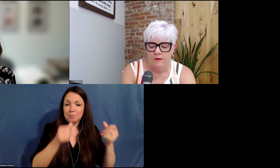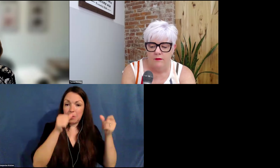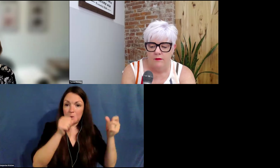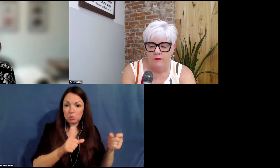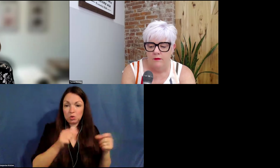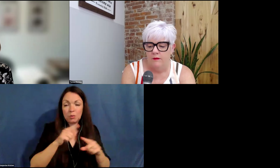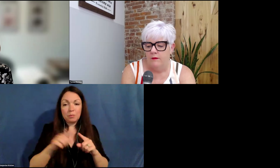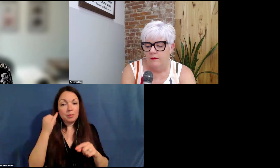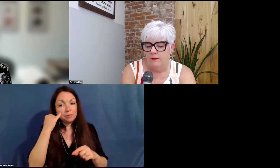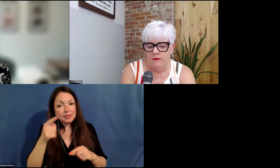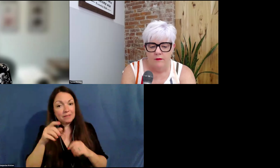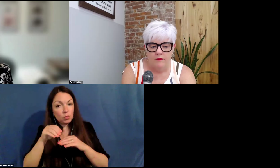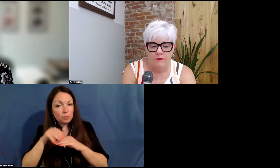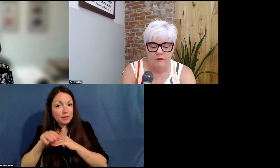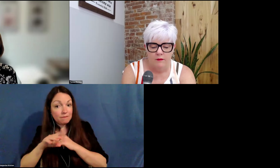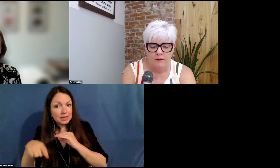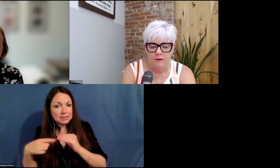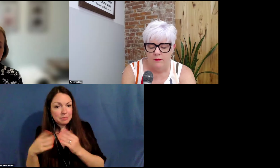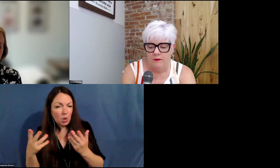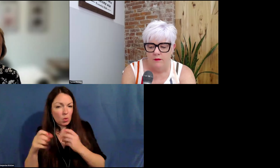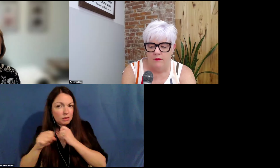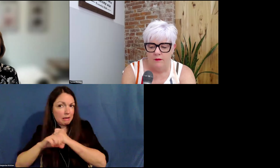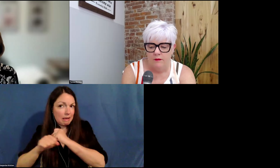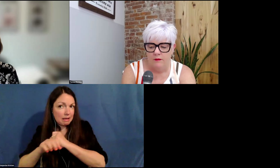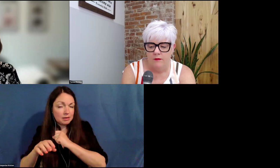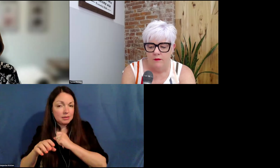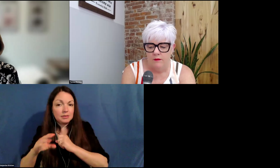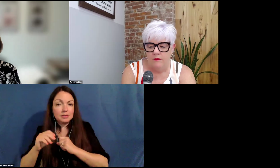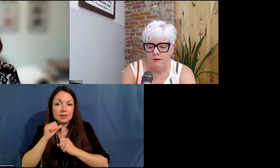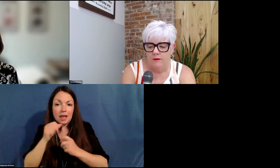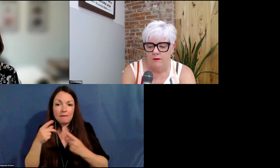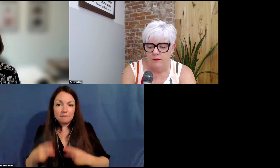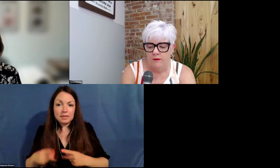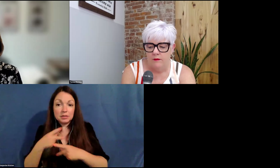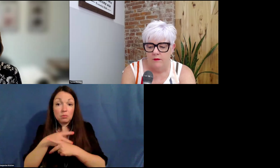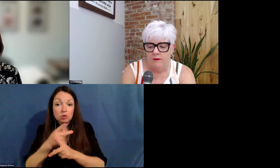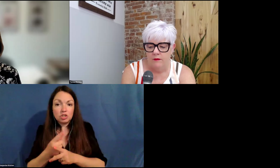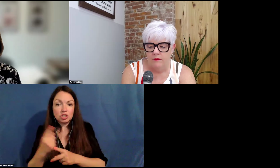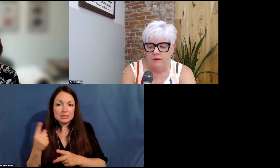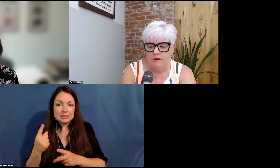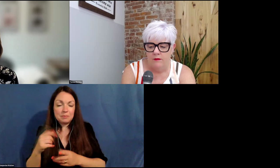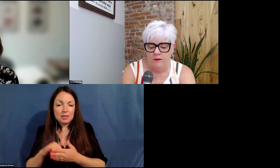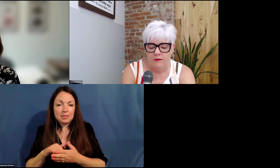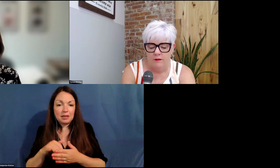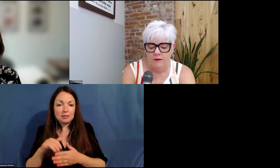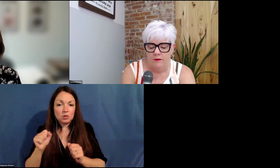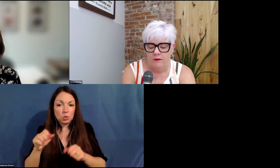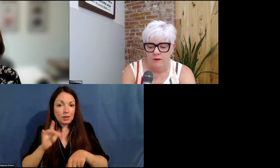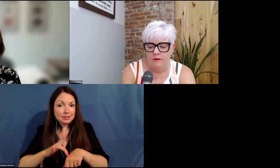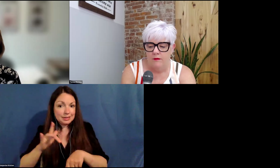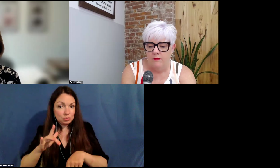whereas if you're just advising about what the ad should be and not the physical production of something that's tangible,